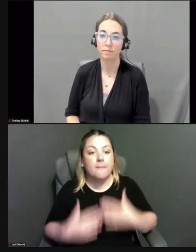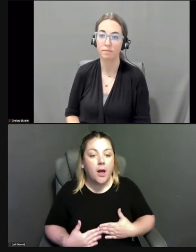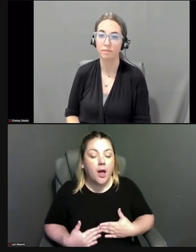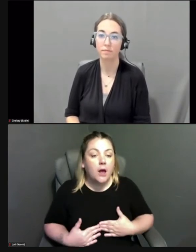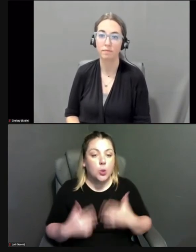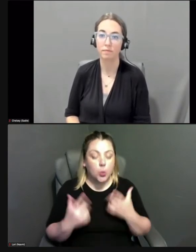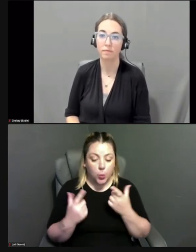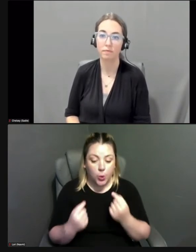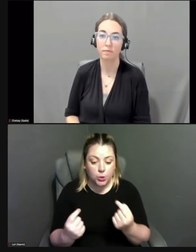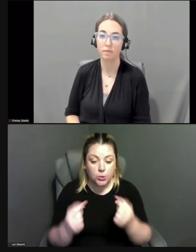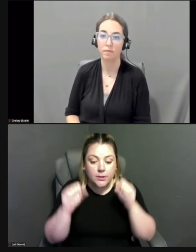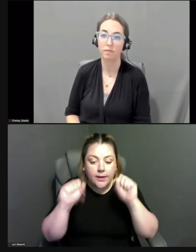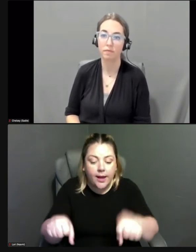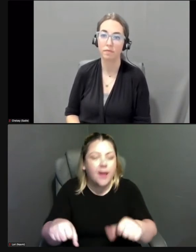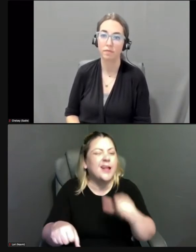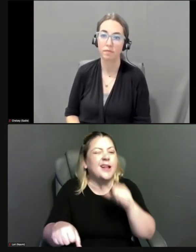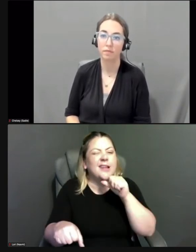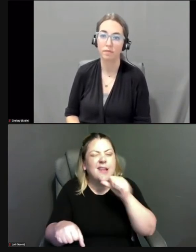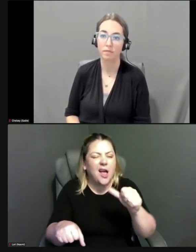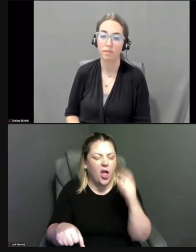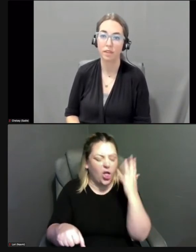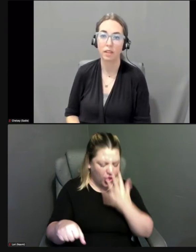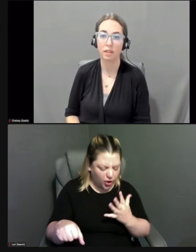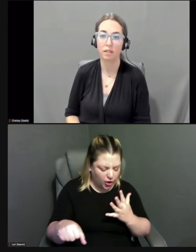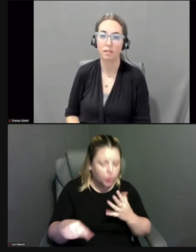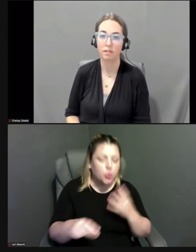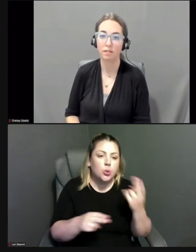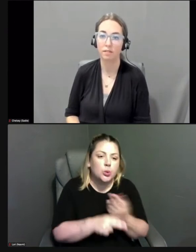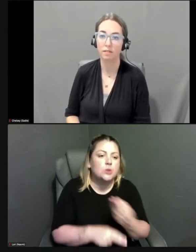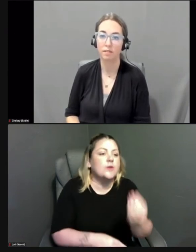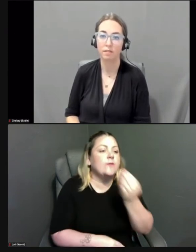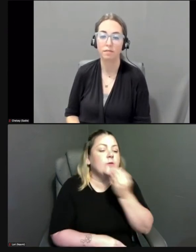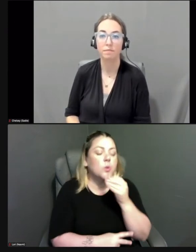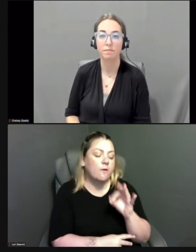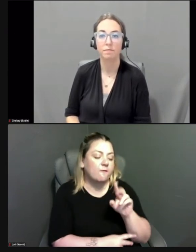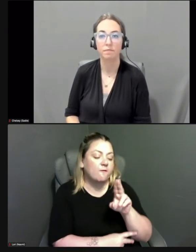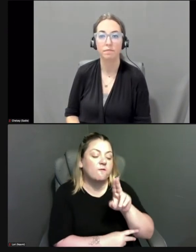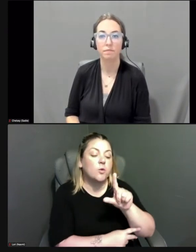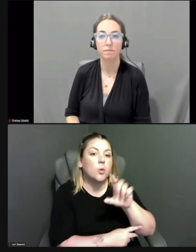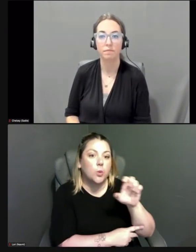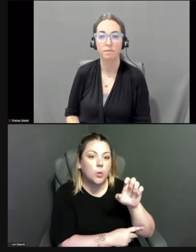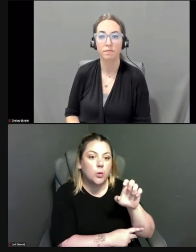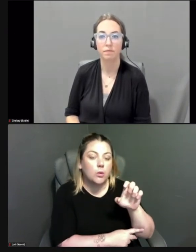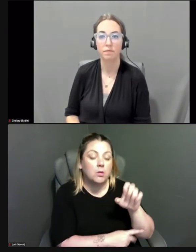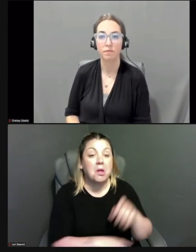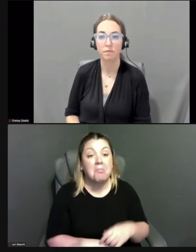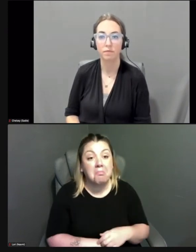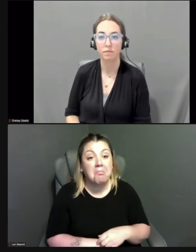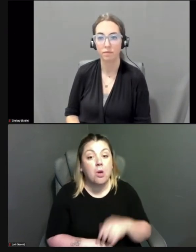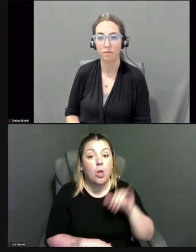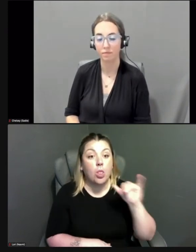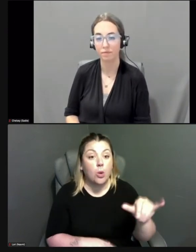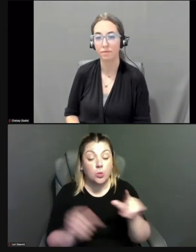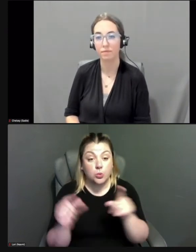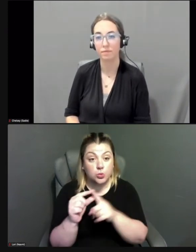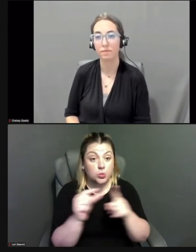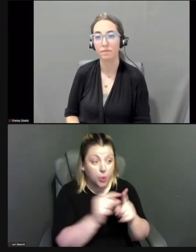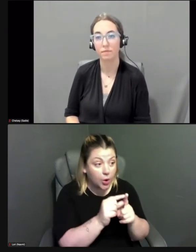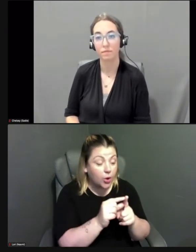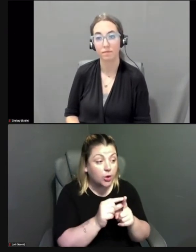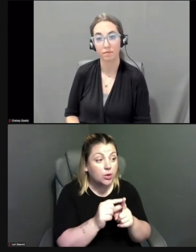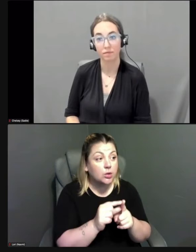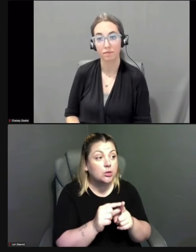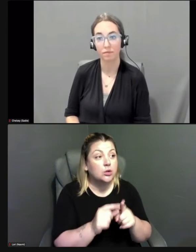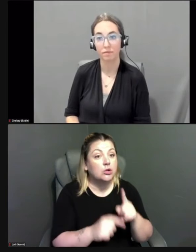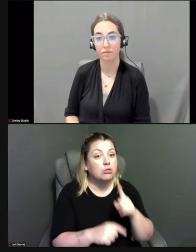looks, like food is fuel, stuff like that. I think that those types of phrases are very, very reductive and definitely require us to widen